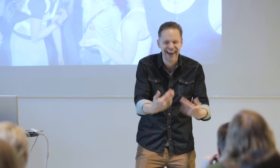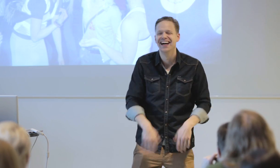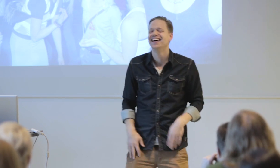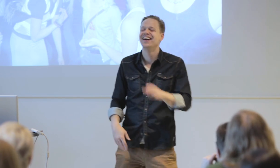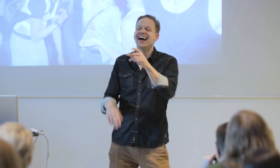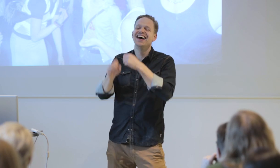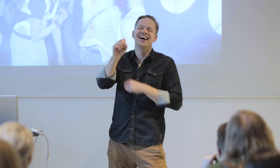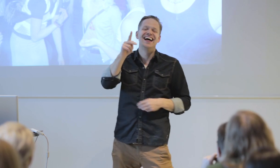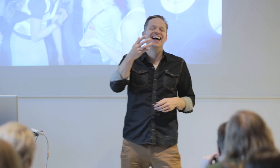yeah.